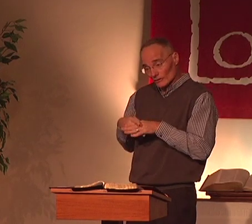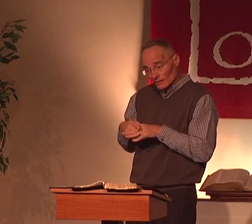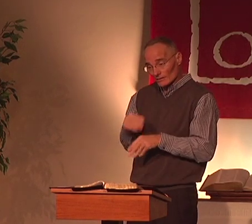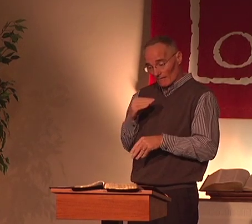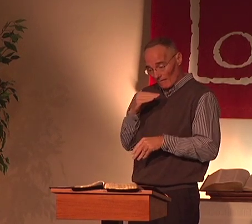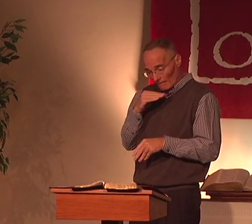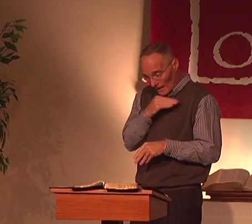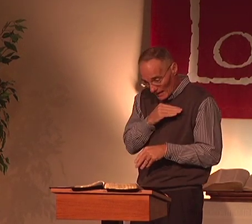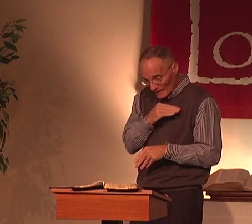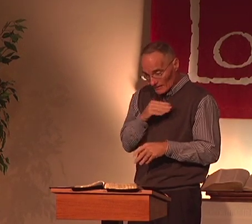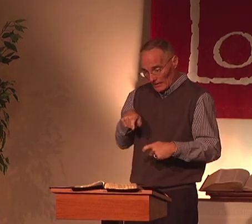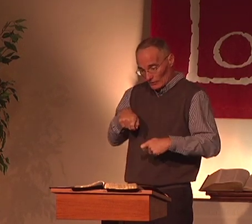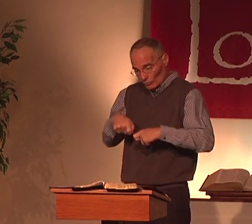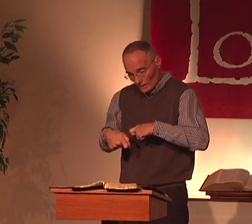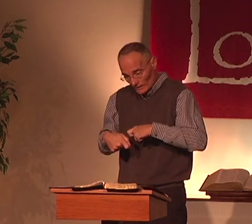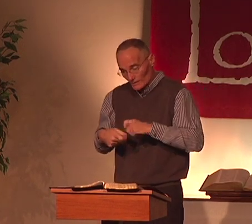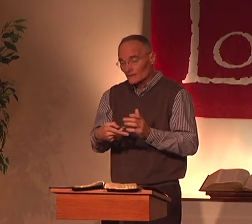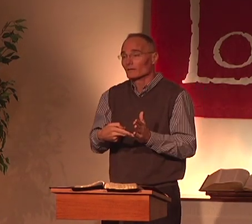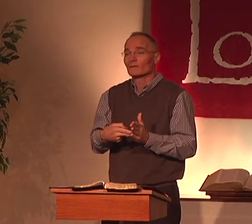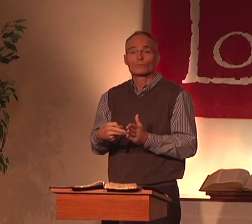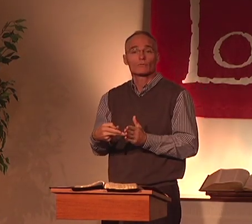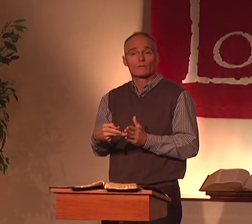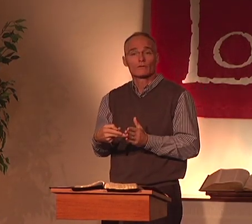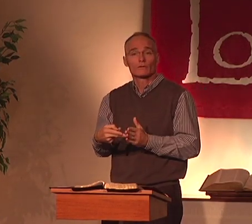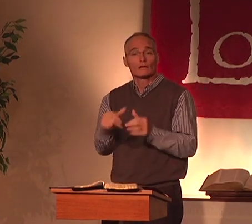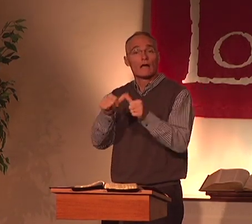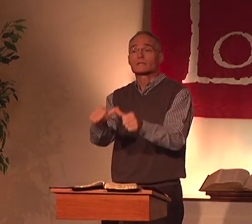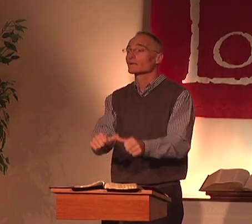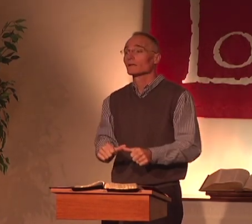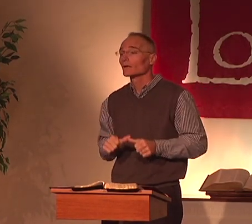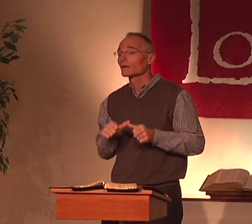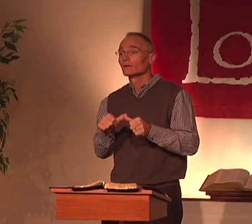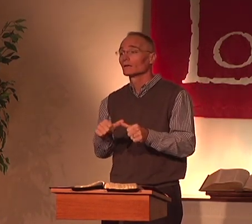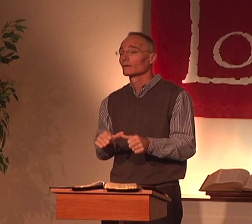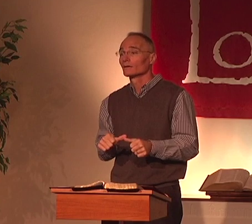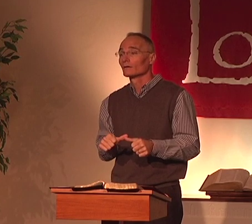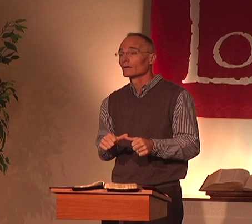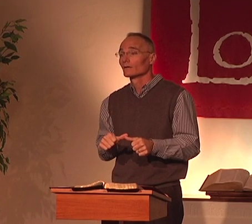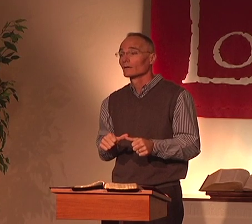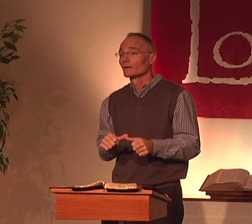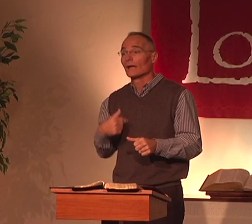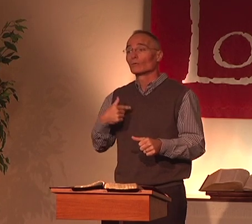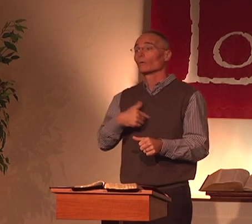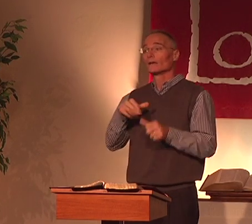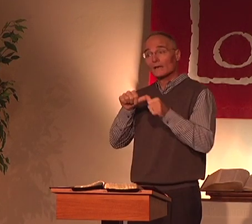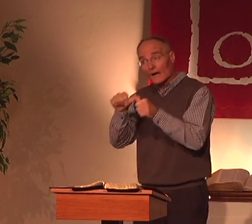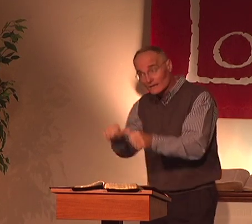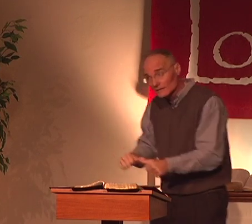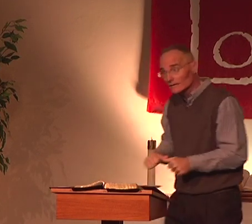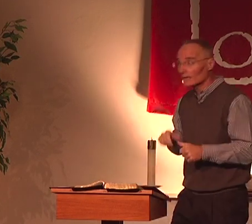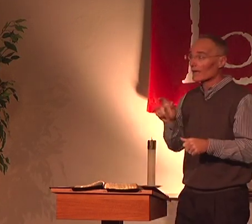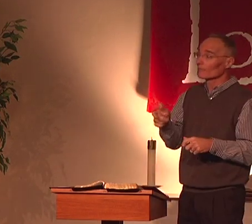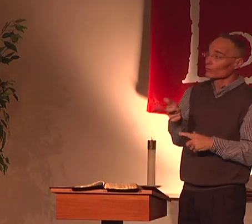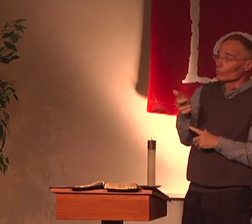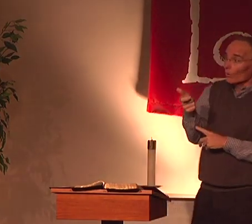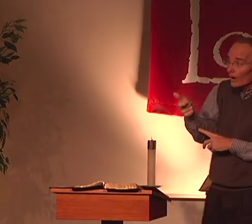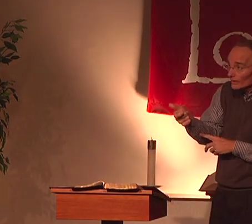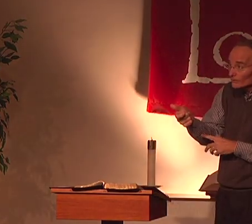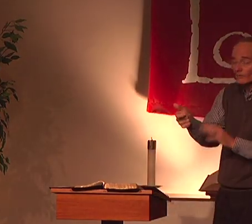Because he cheats He lies He twists the truth Constantly And we constantly Have